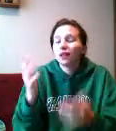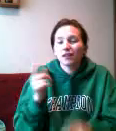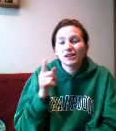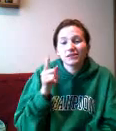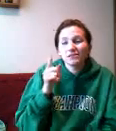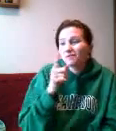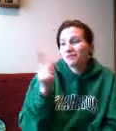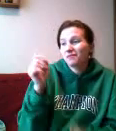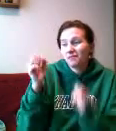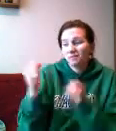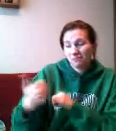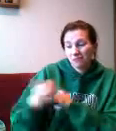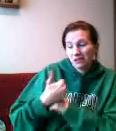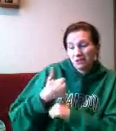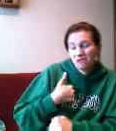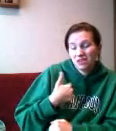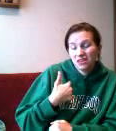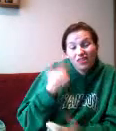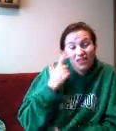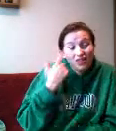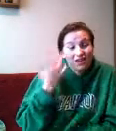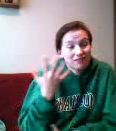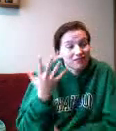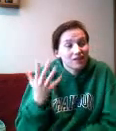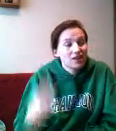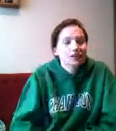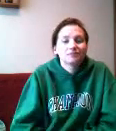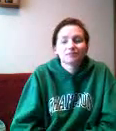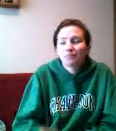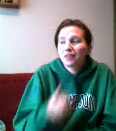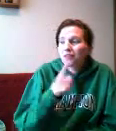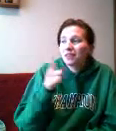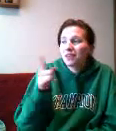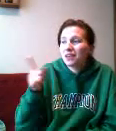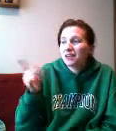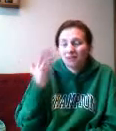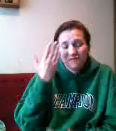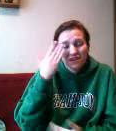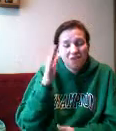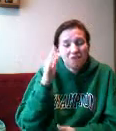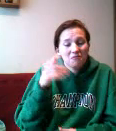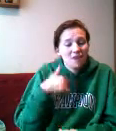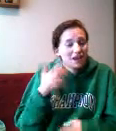me in blame They don't even know my name